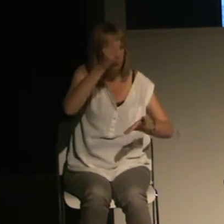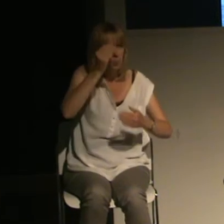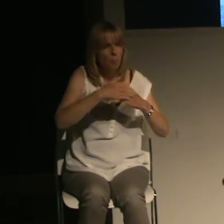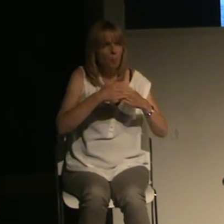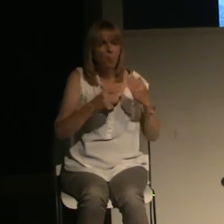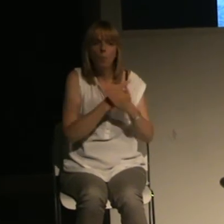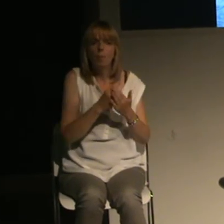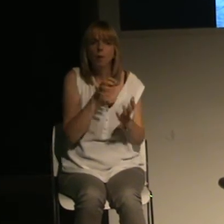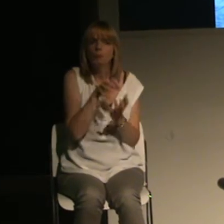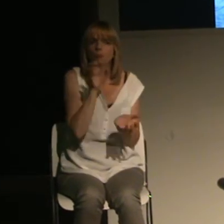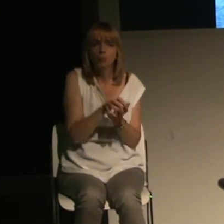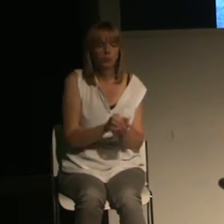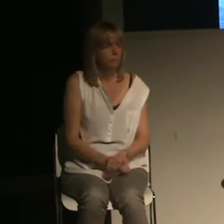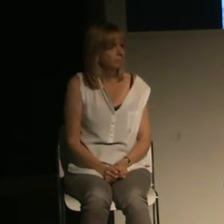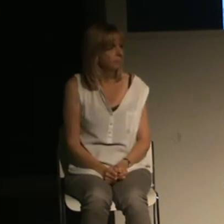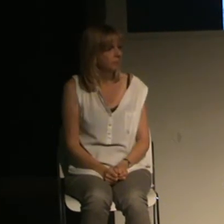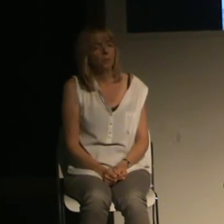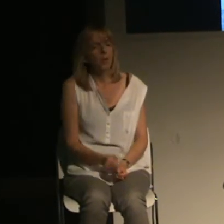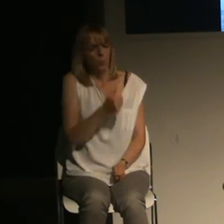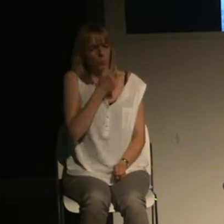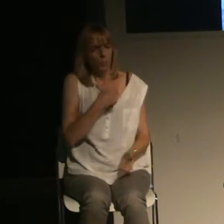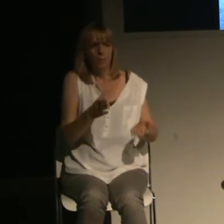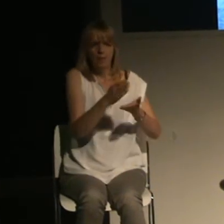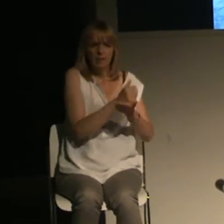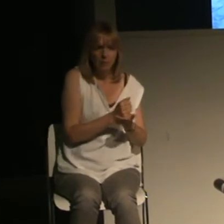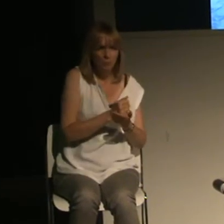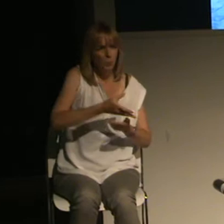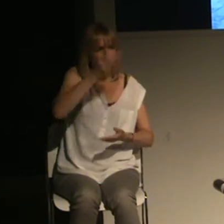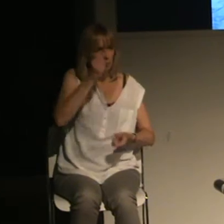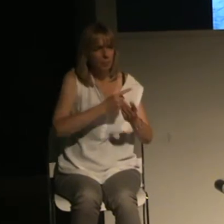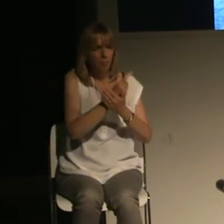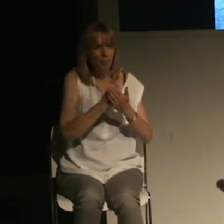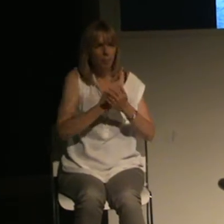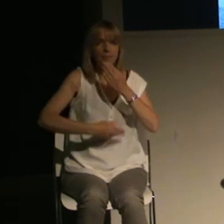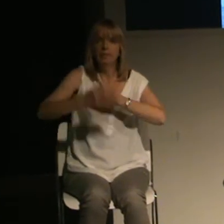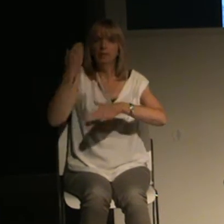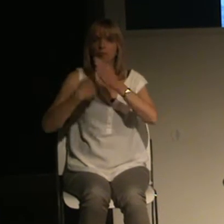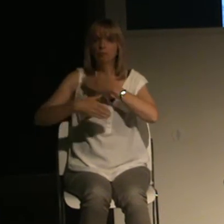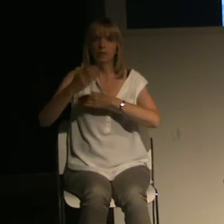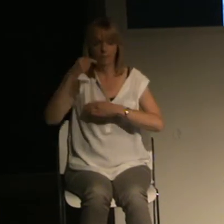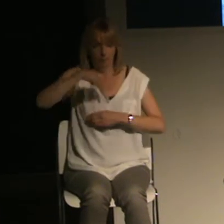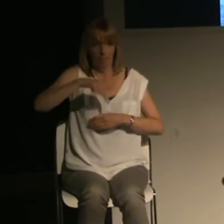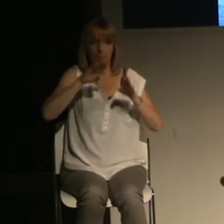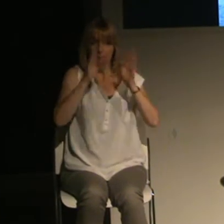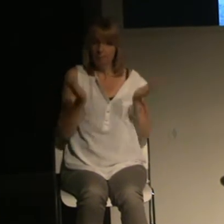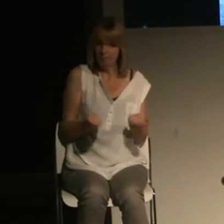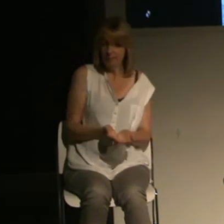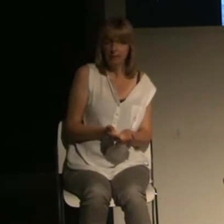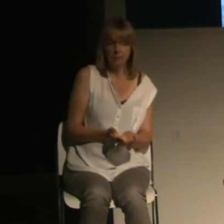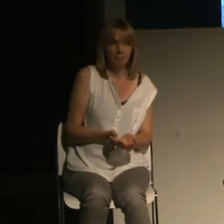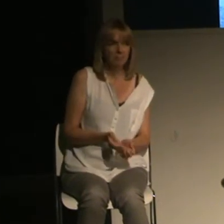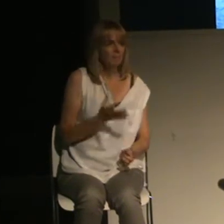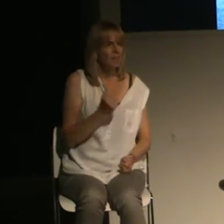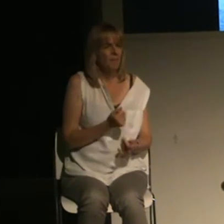using them to look at the history of life on this planet, and we do actually get a lot of visitors. In